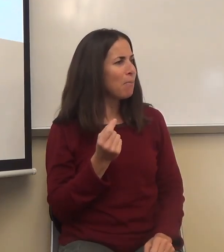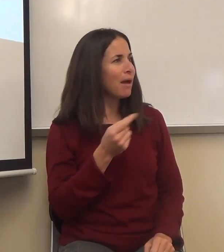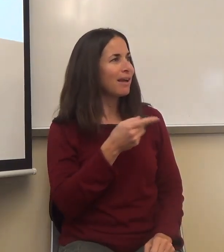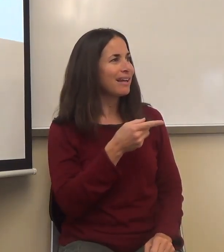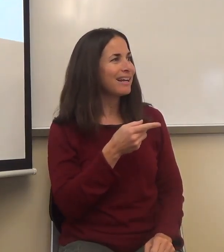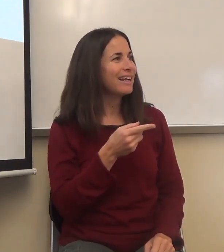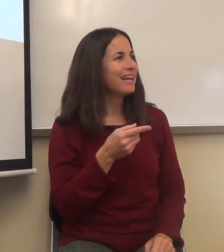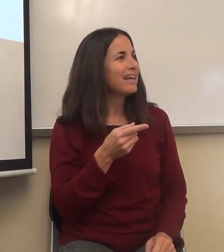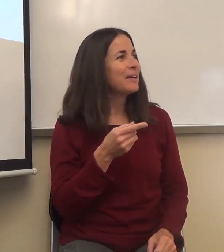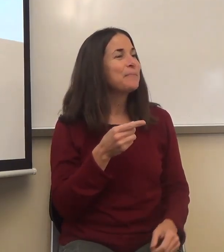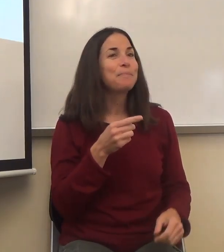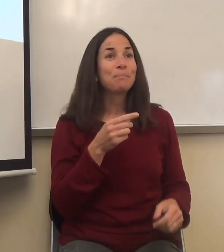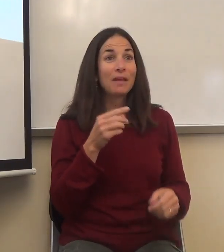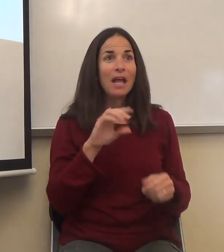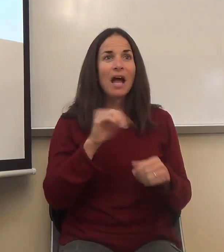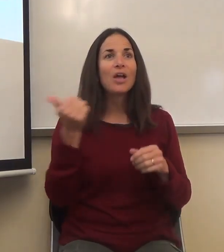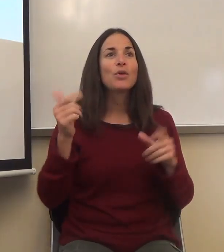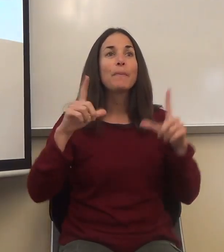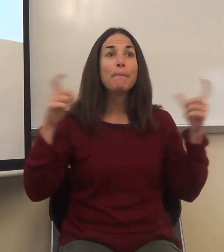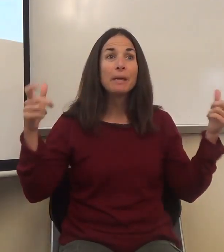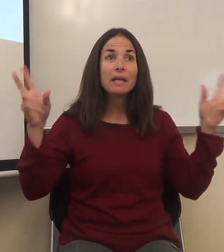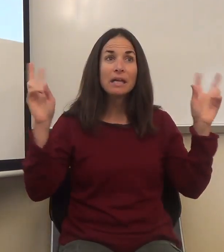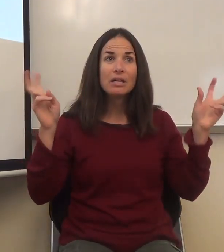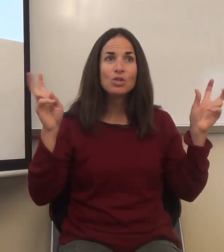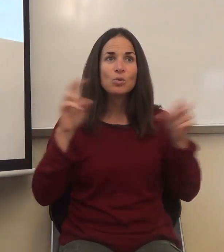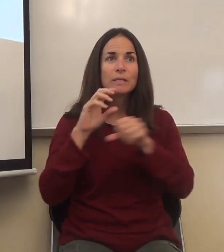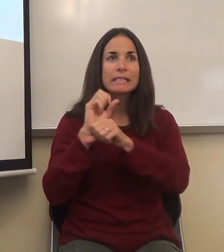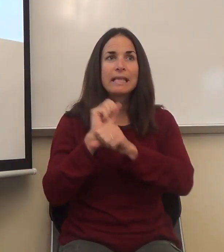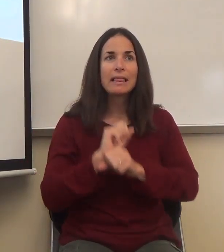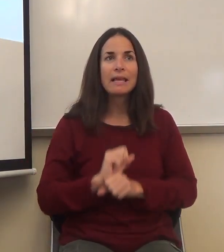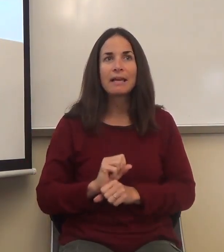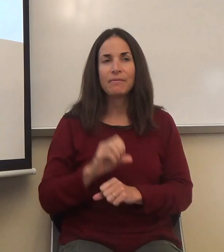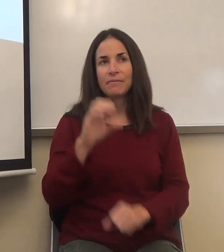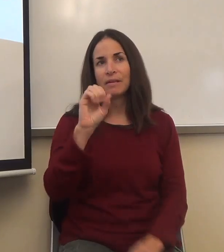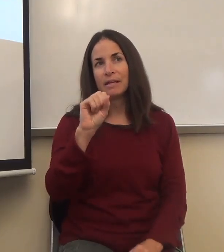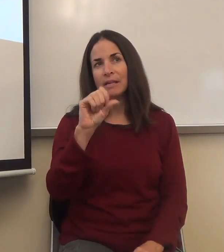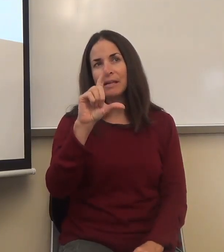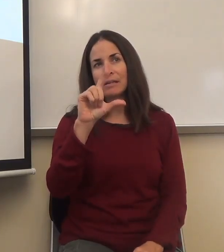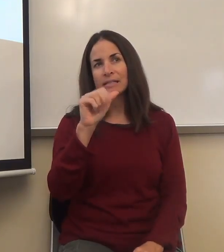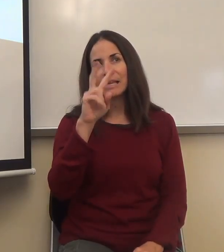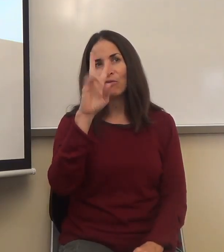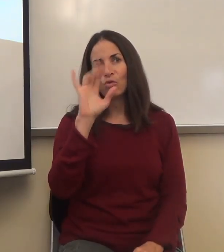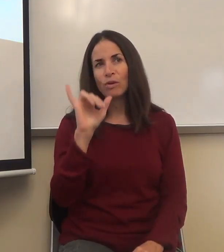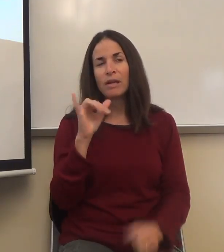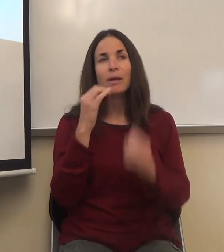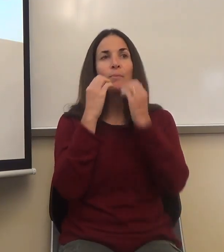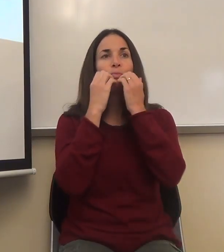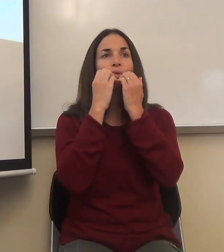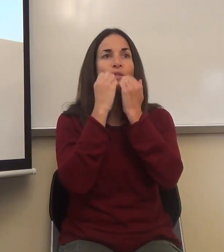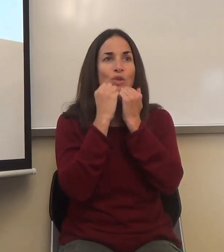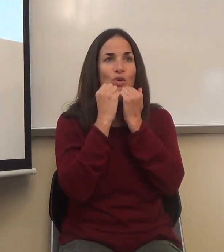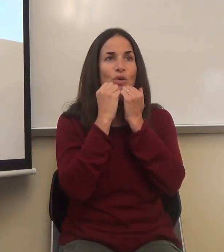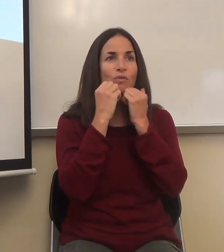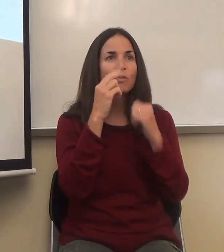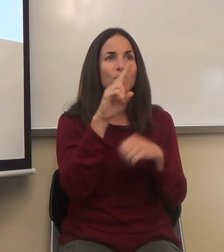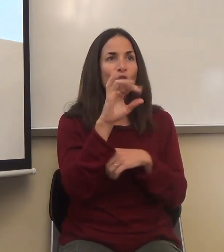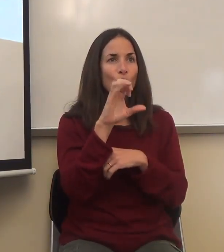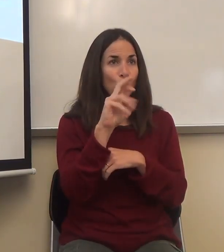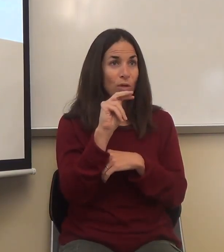other big issue? slave ownership. Okay, yeah, preservation of the Union as opposed to the